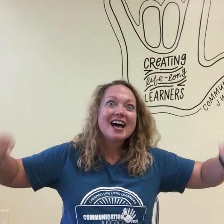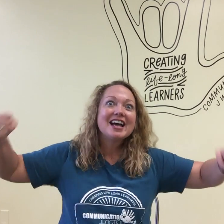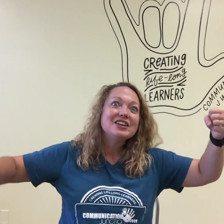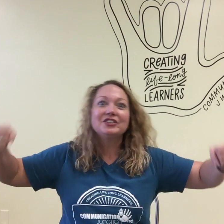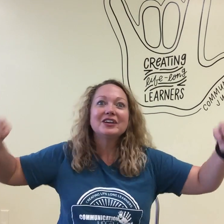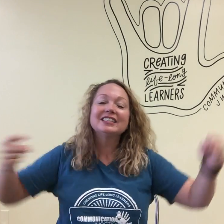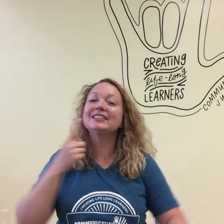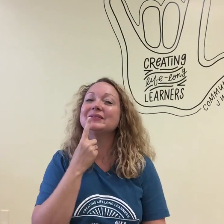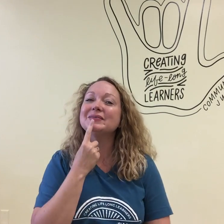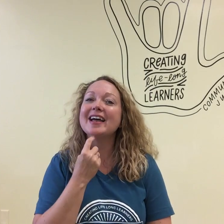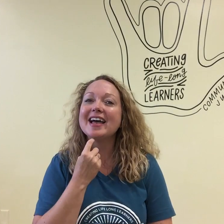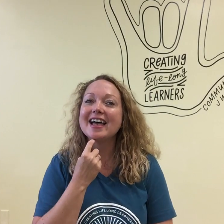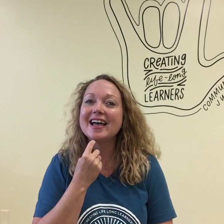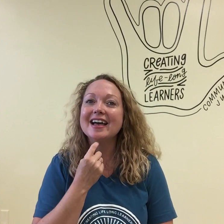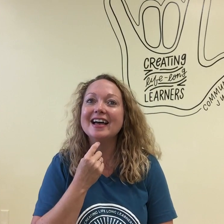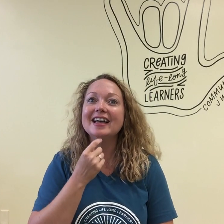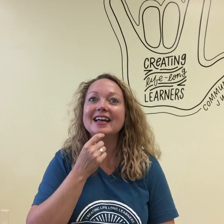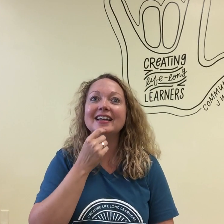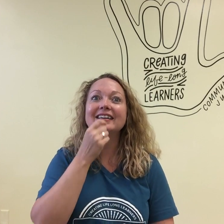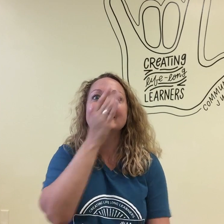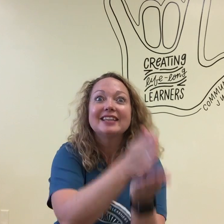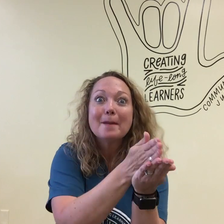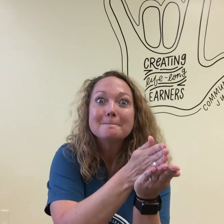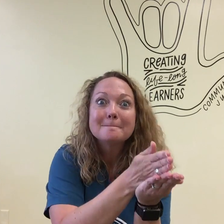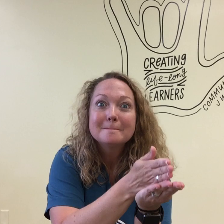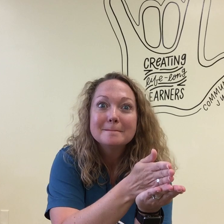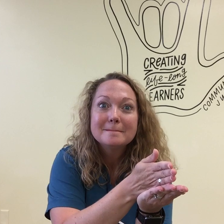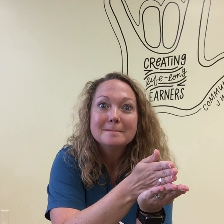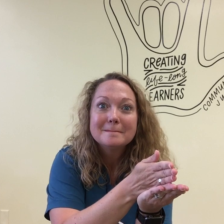Fire trucks are red. Stop.